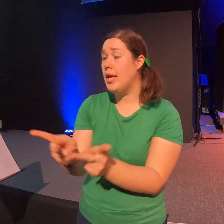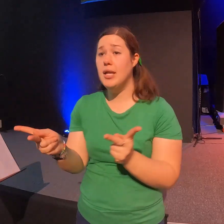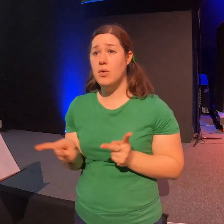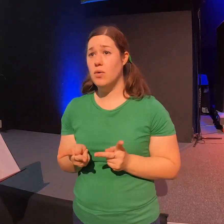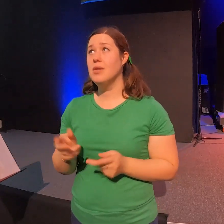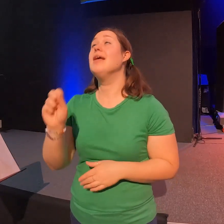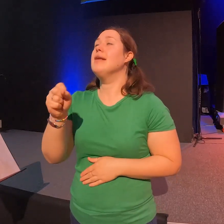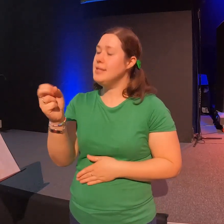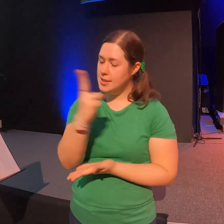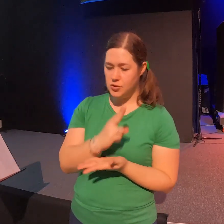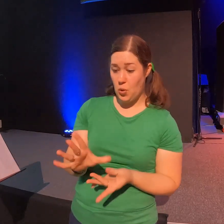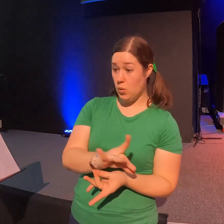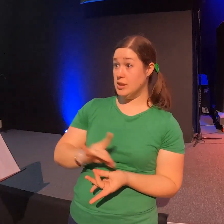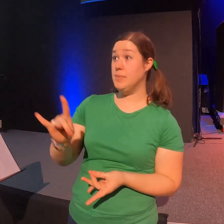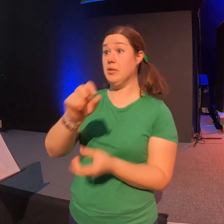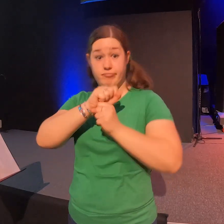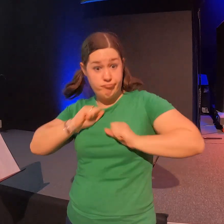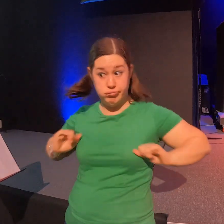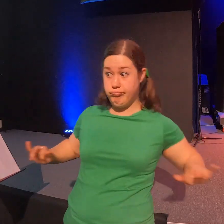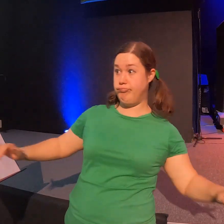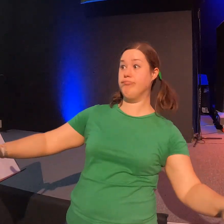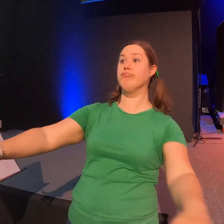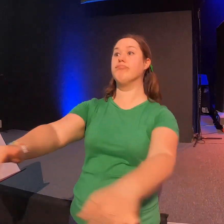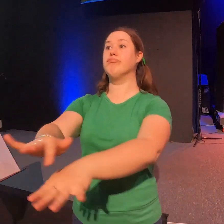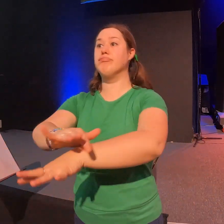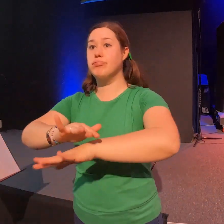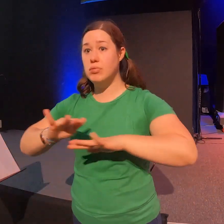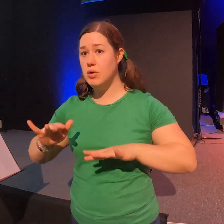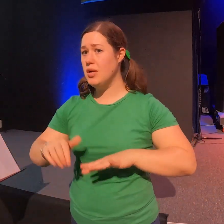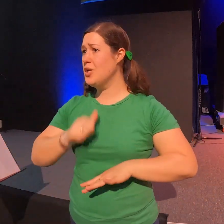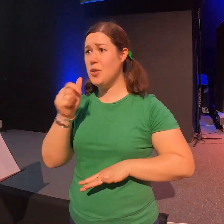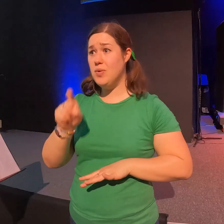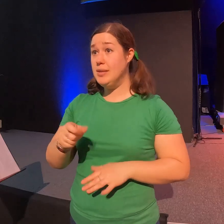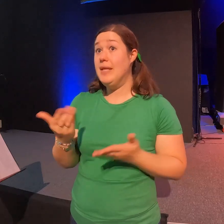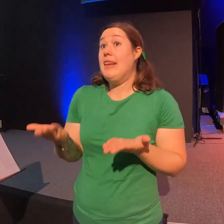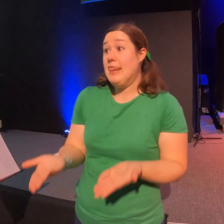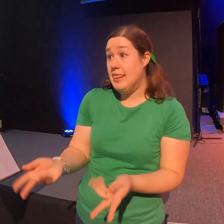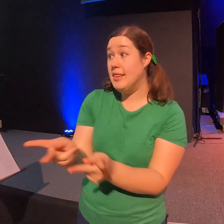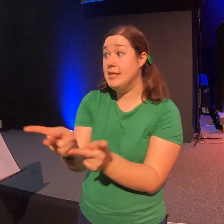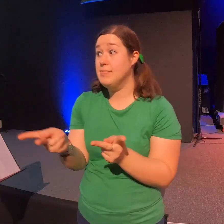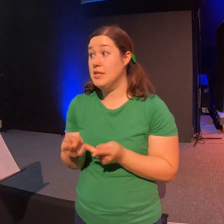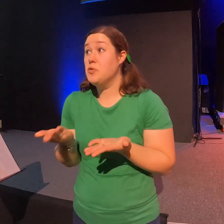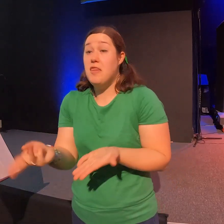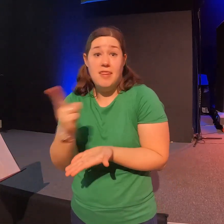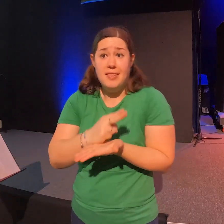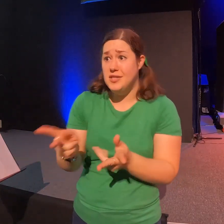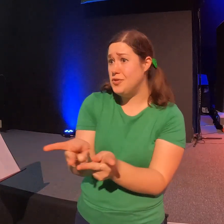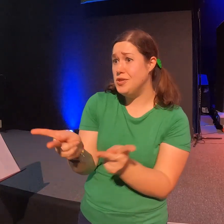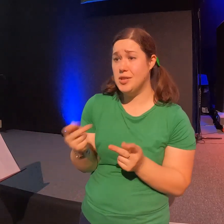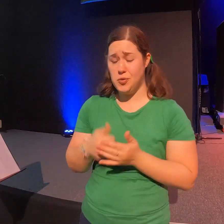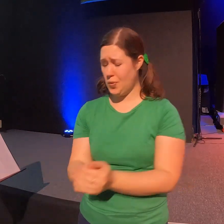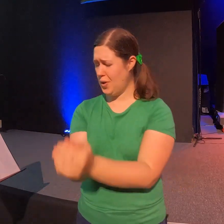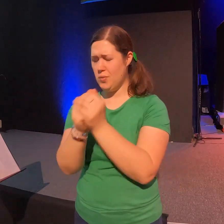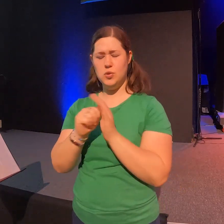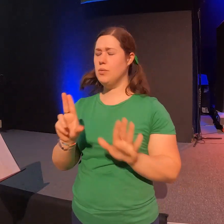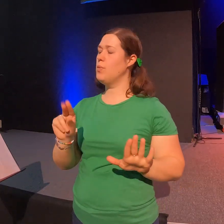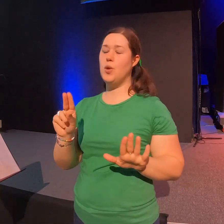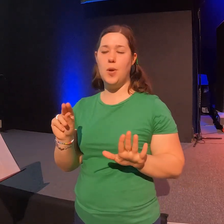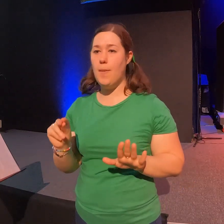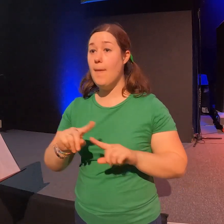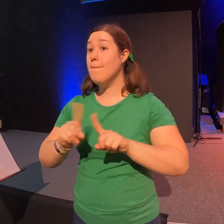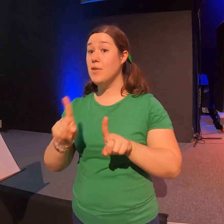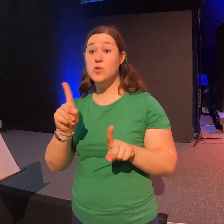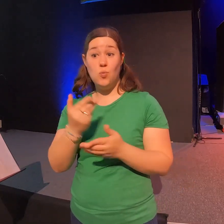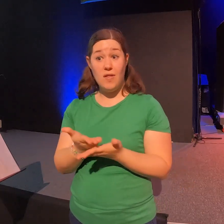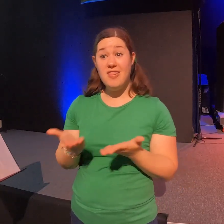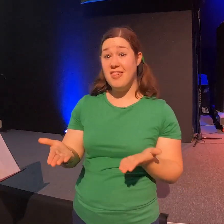don't need to be in this space or a sanctuary to worship God and Jesus Christ. But I tell you, there is one thing that we definitely need